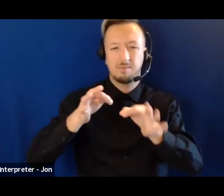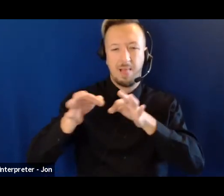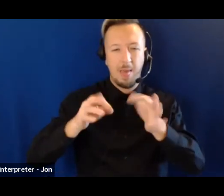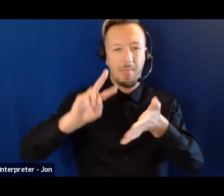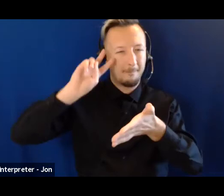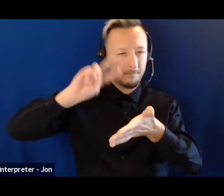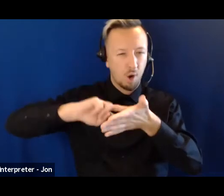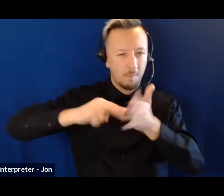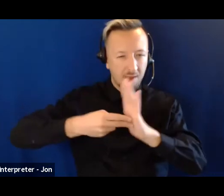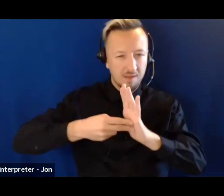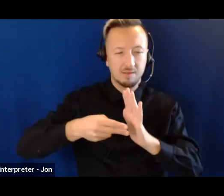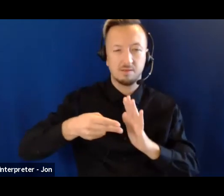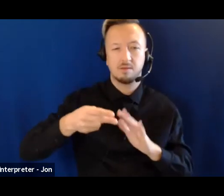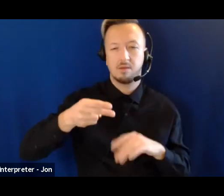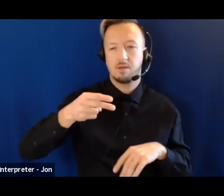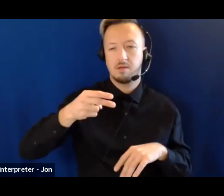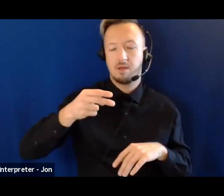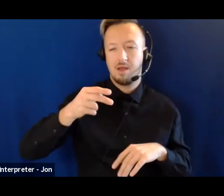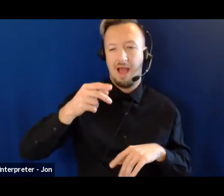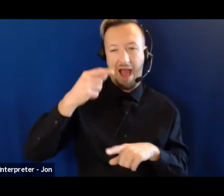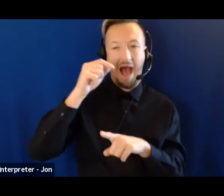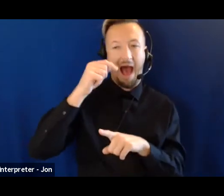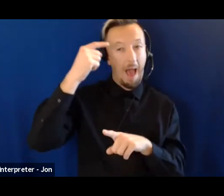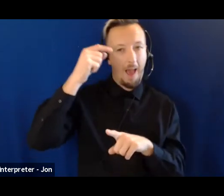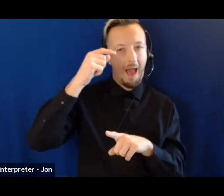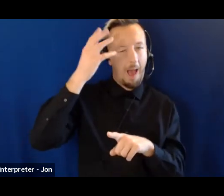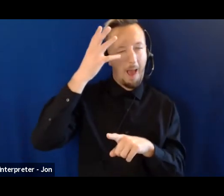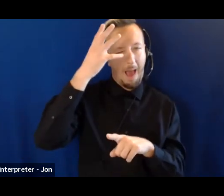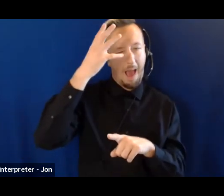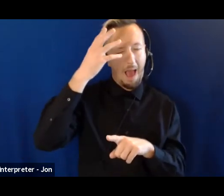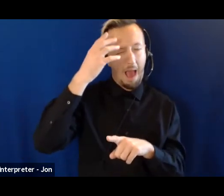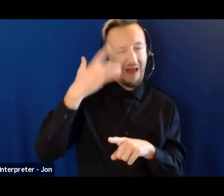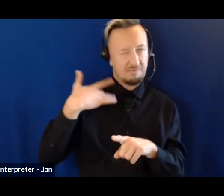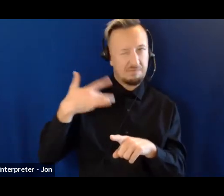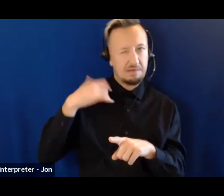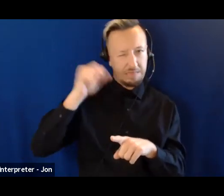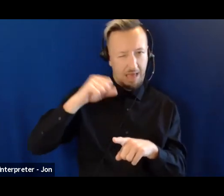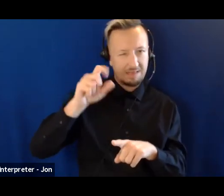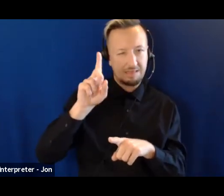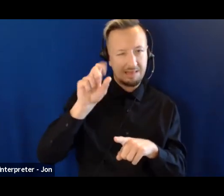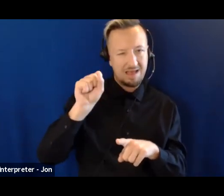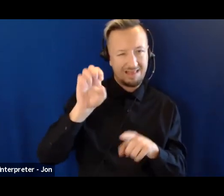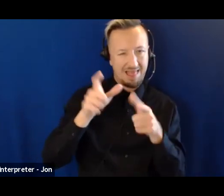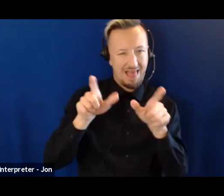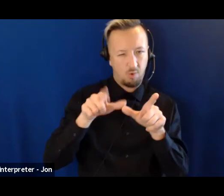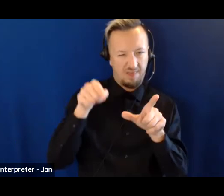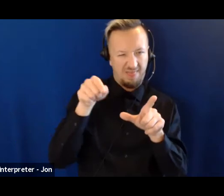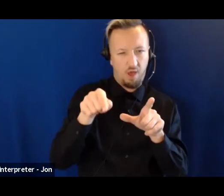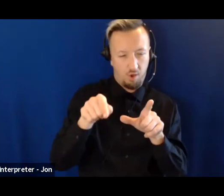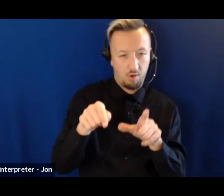pretty sure the DSE language is in there, but specifically, now let me get back to